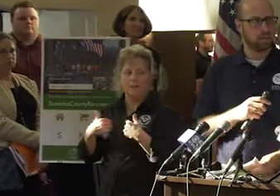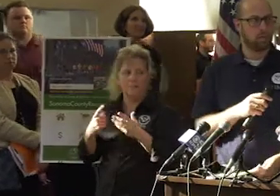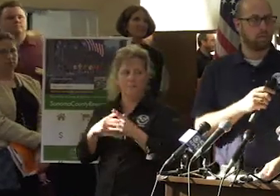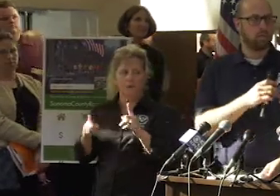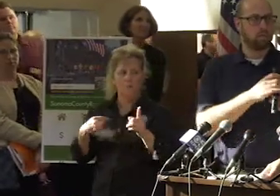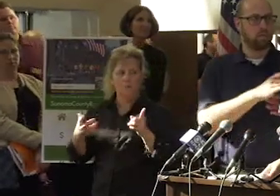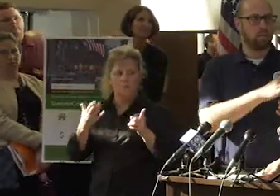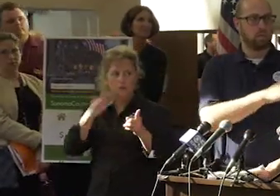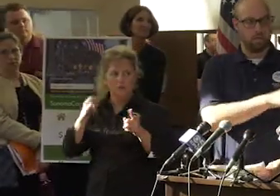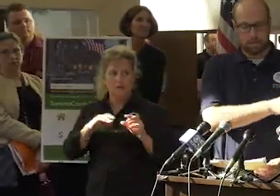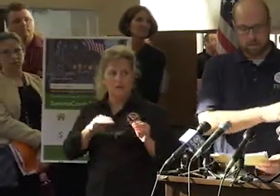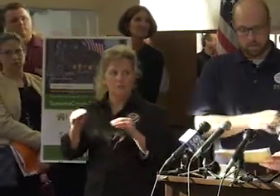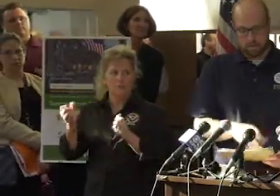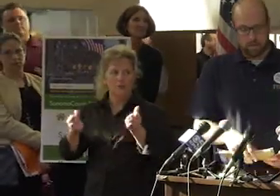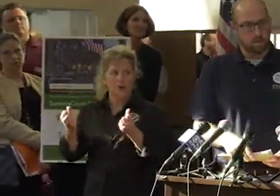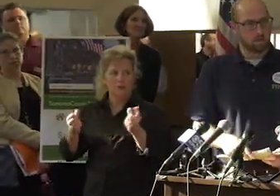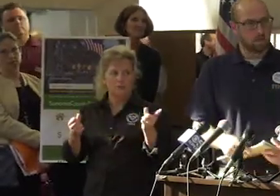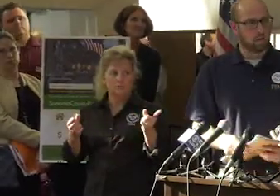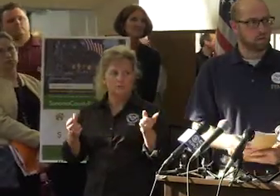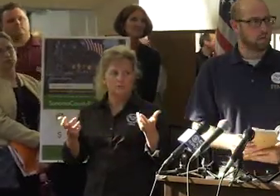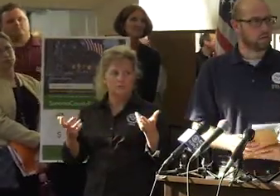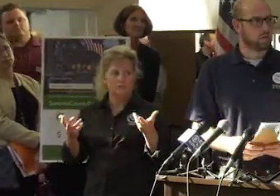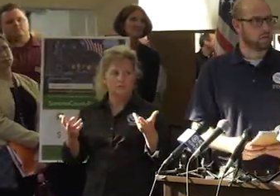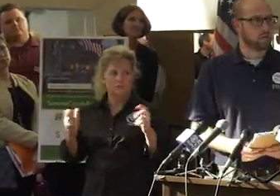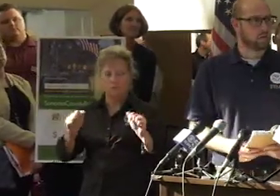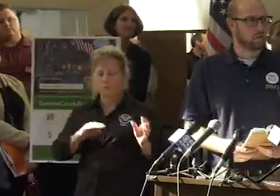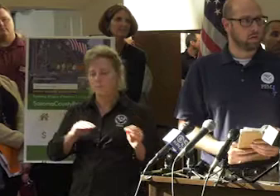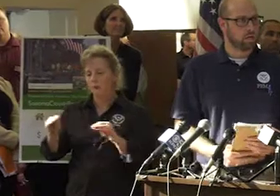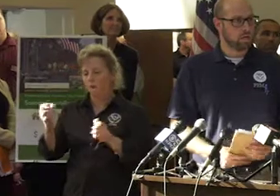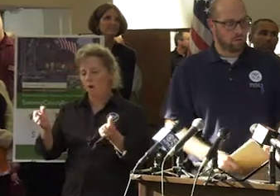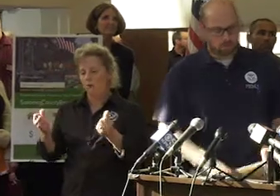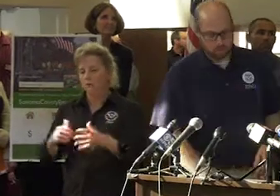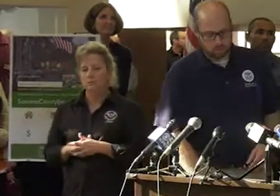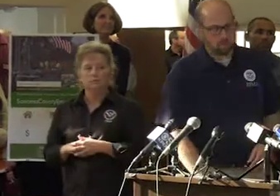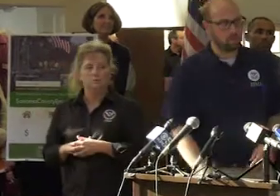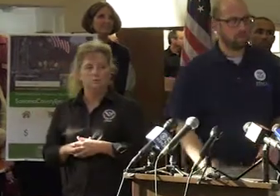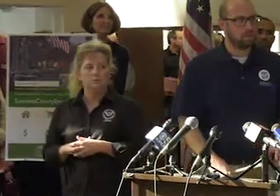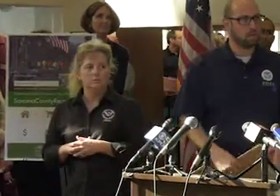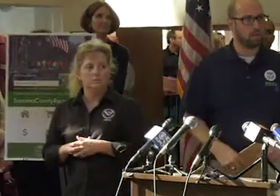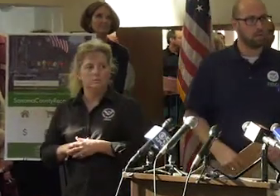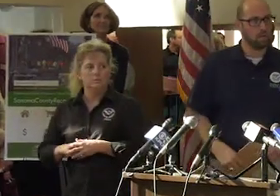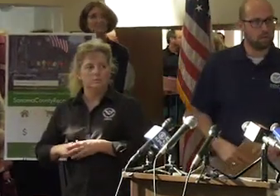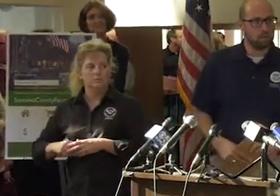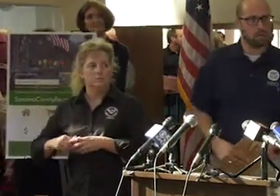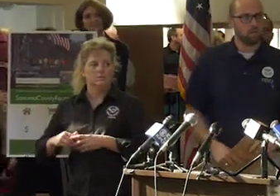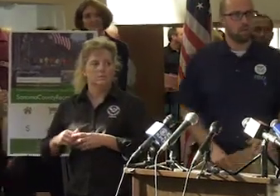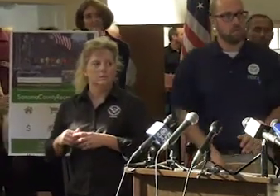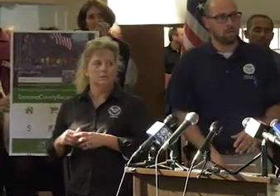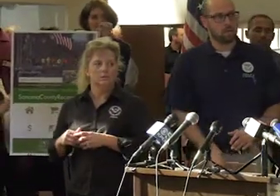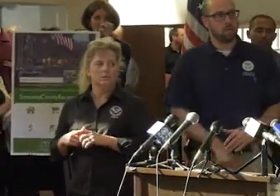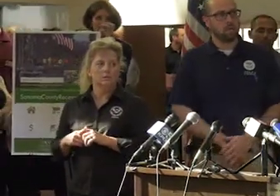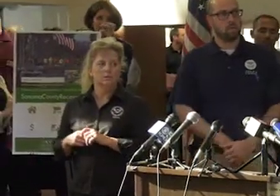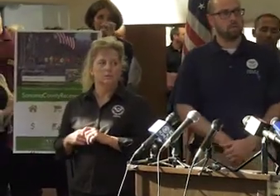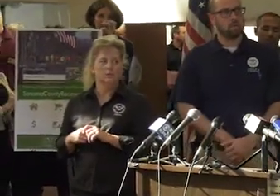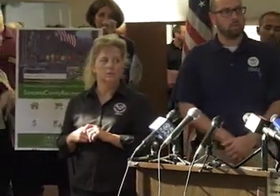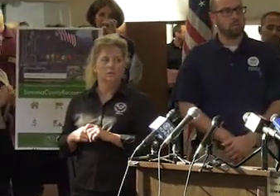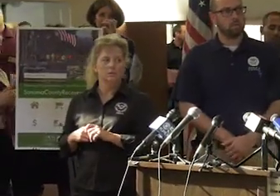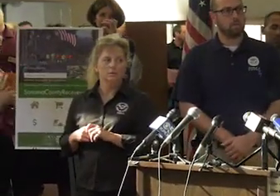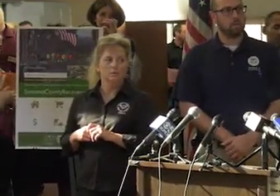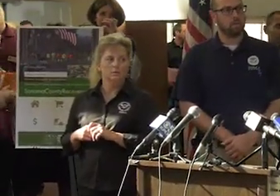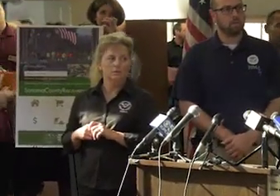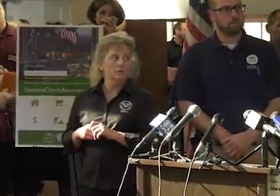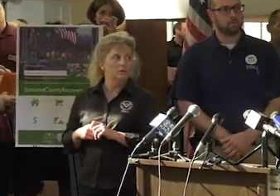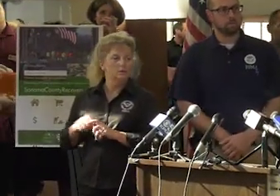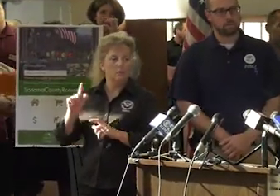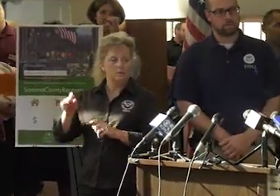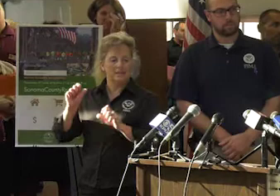cars, basically. Can we move the cars? Can we still use FEMA and remove our cars from the driveway? That's the question.